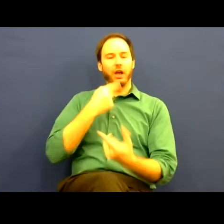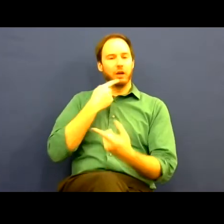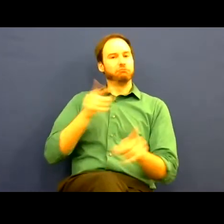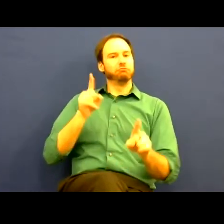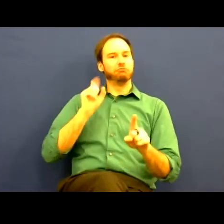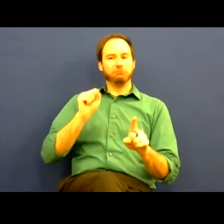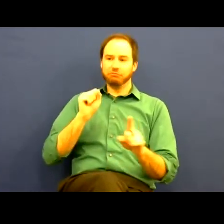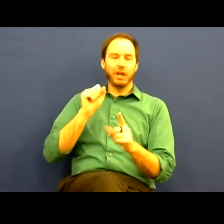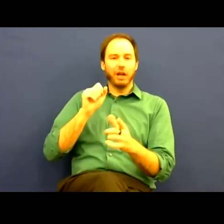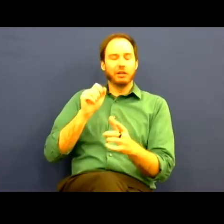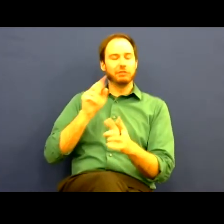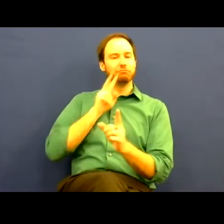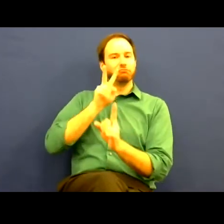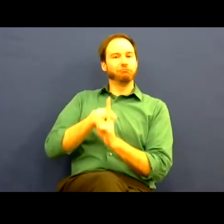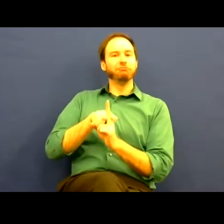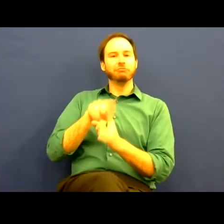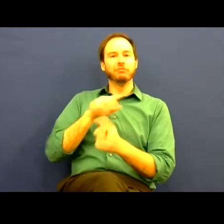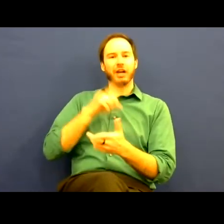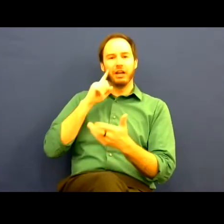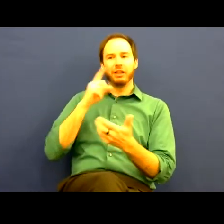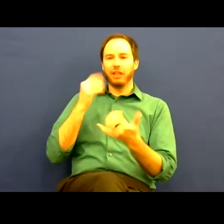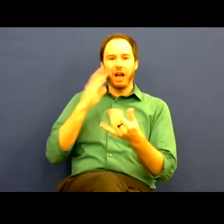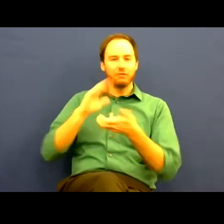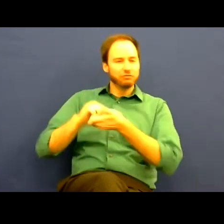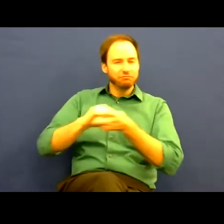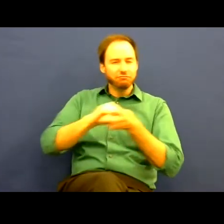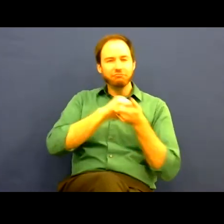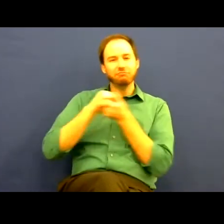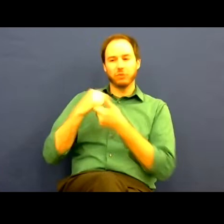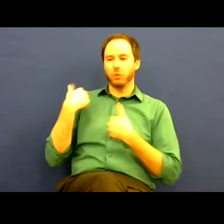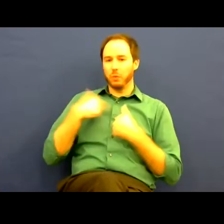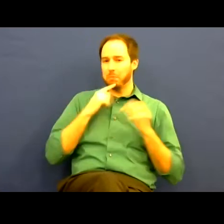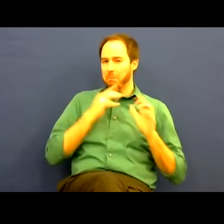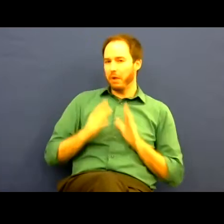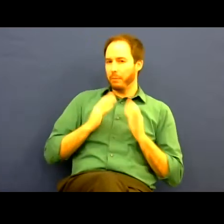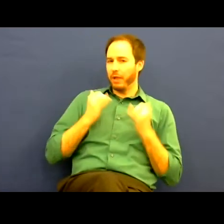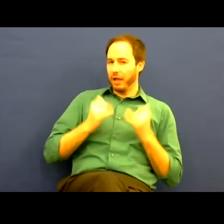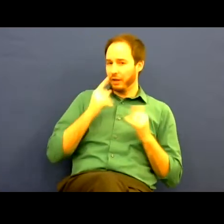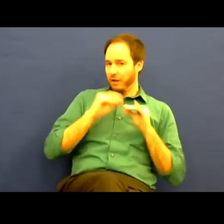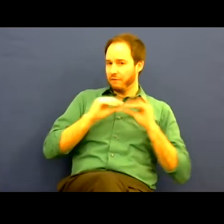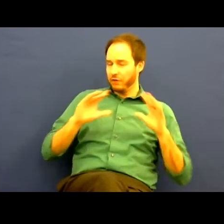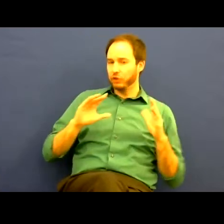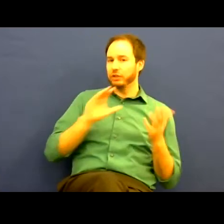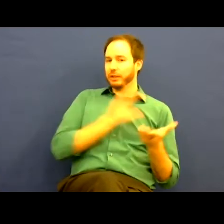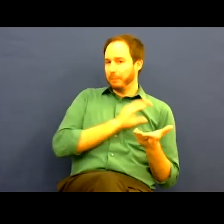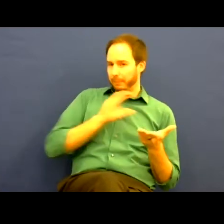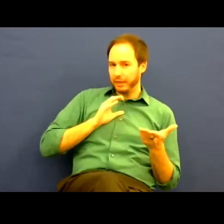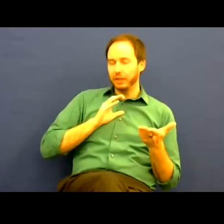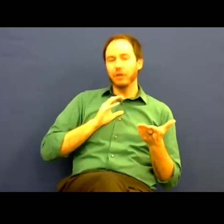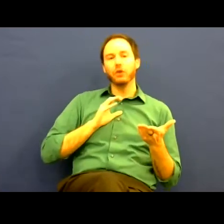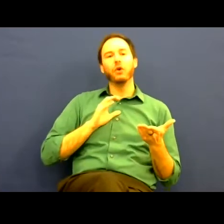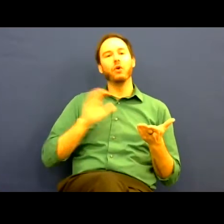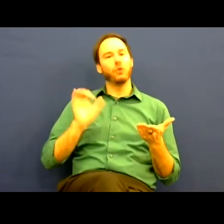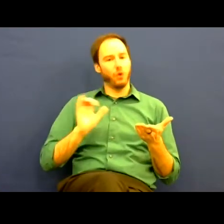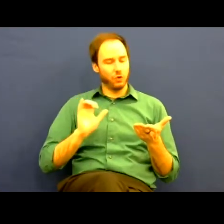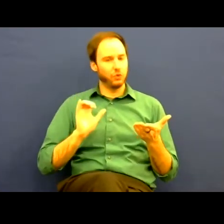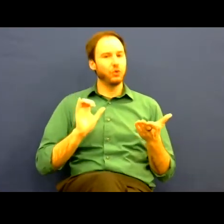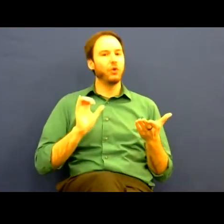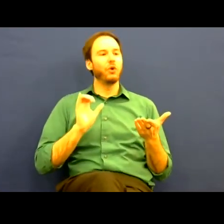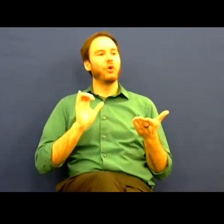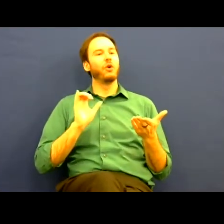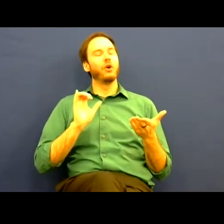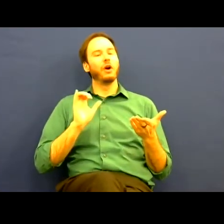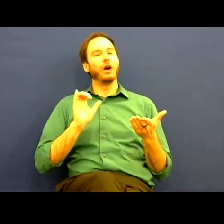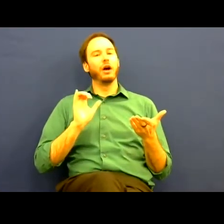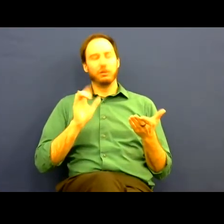this. I think there's a lot of synergy between what we're talking about right now, the diversity committee, and also this has